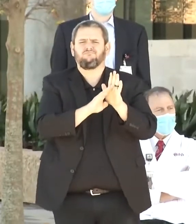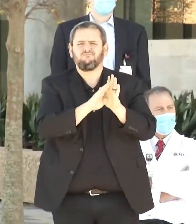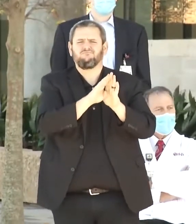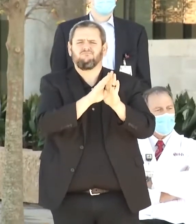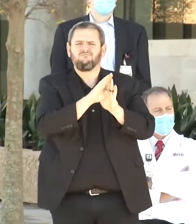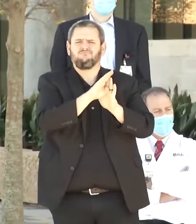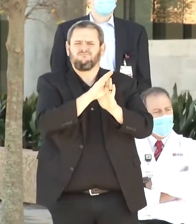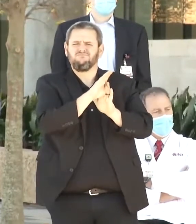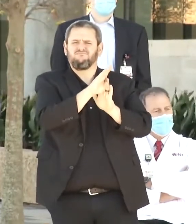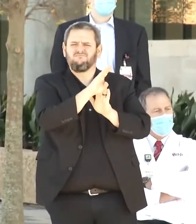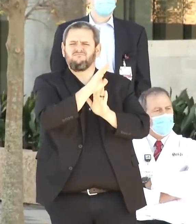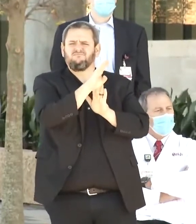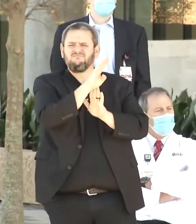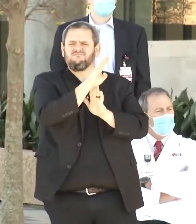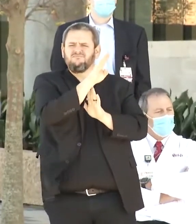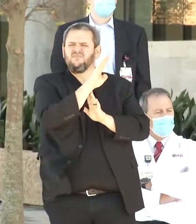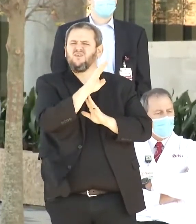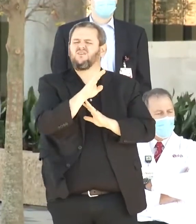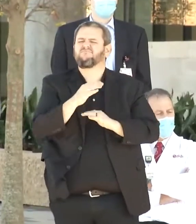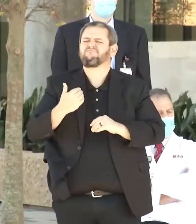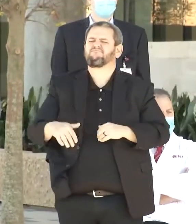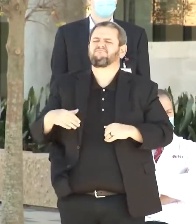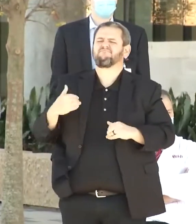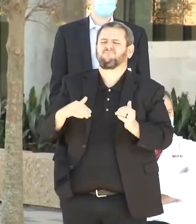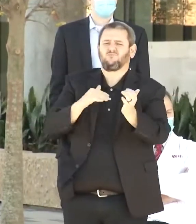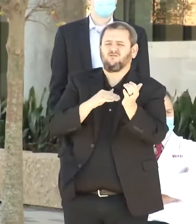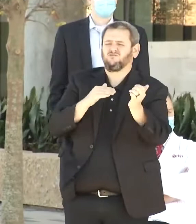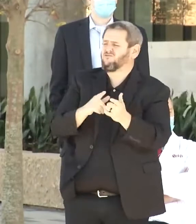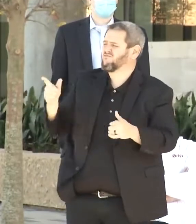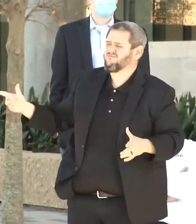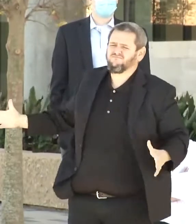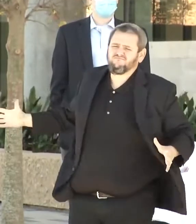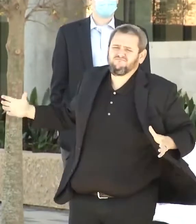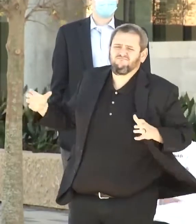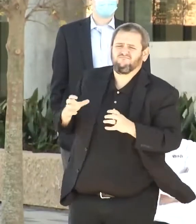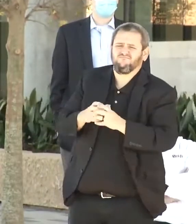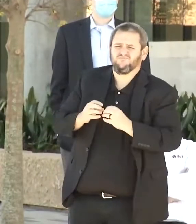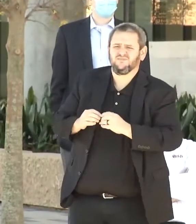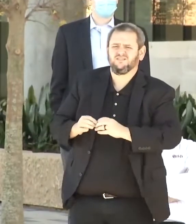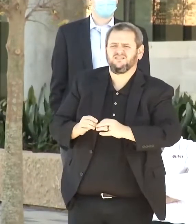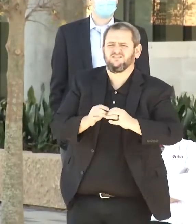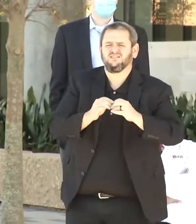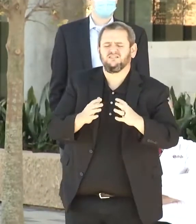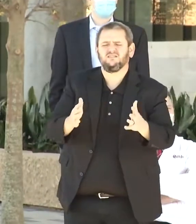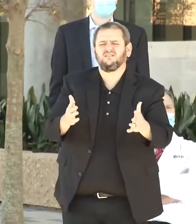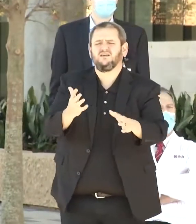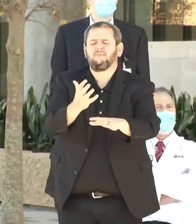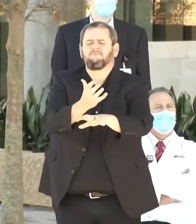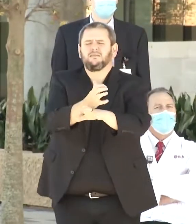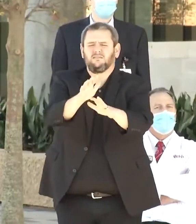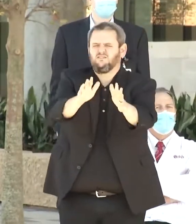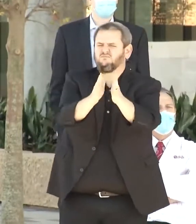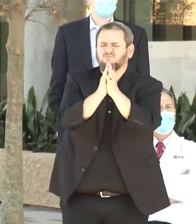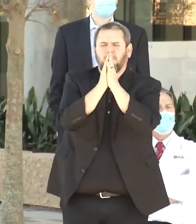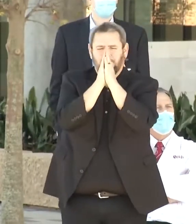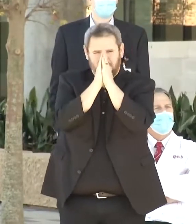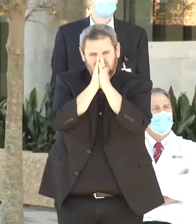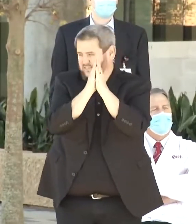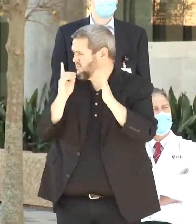have gathered together to make a public plea. We stand here today as a unified medical